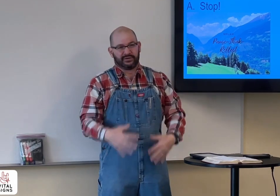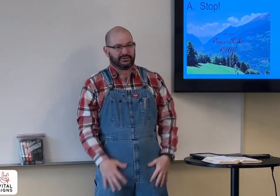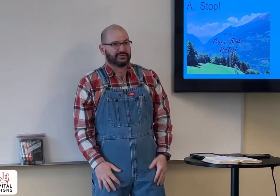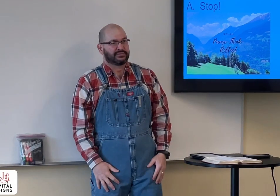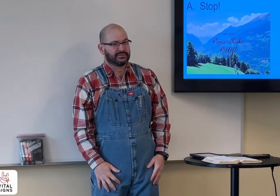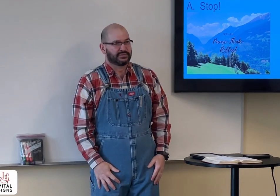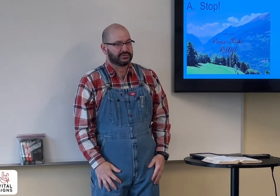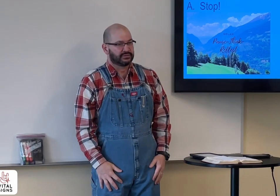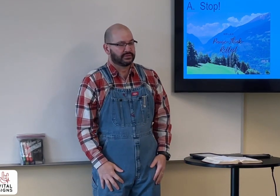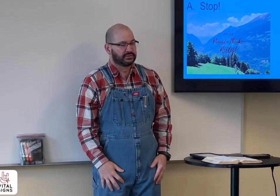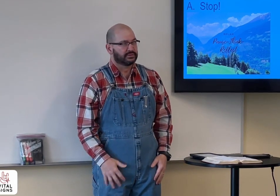to be afraid.